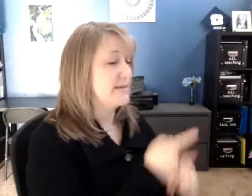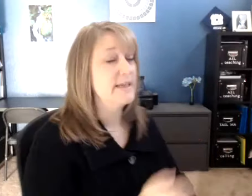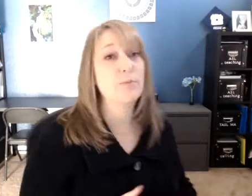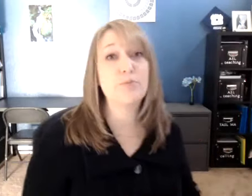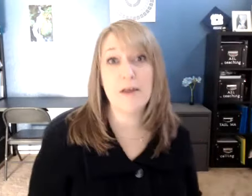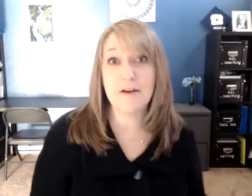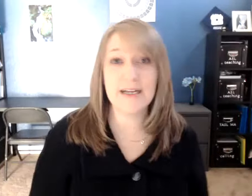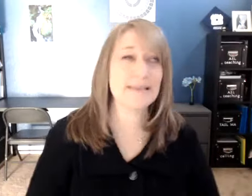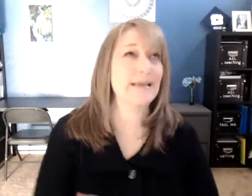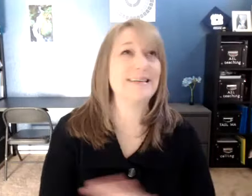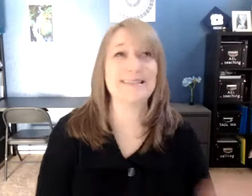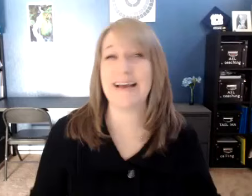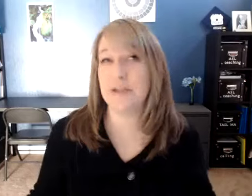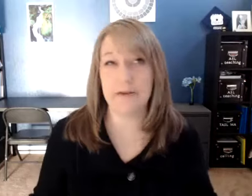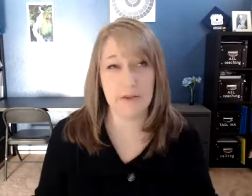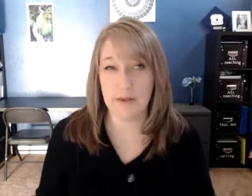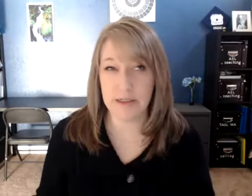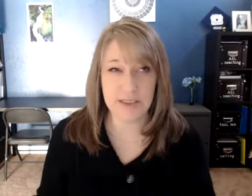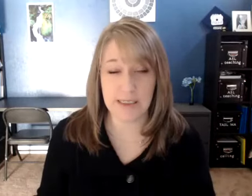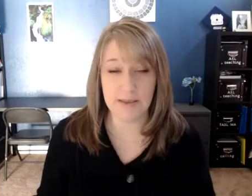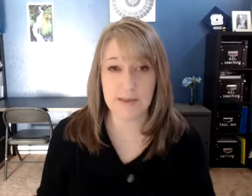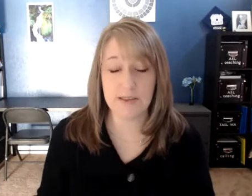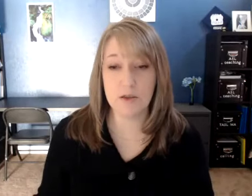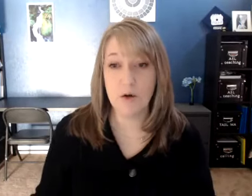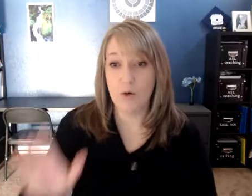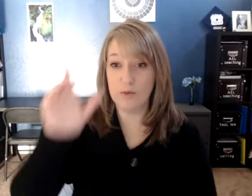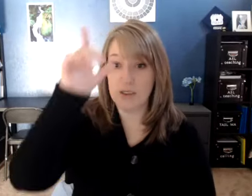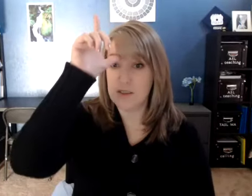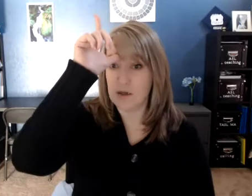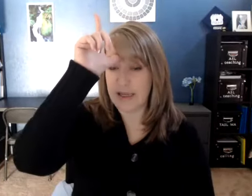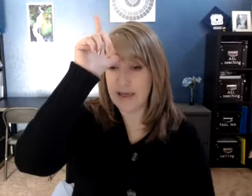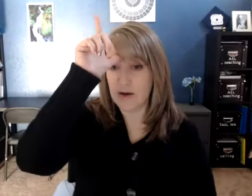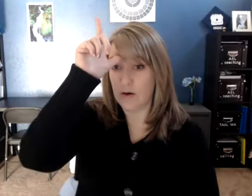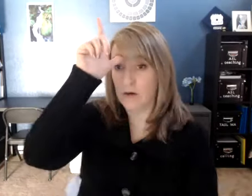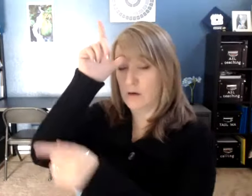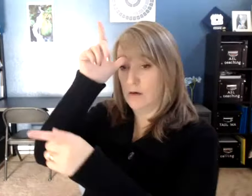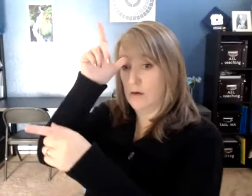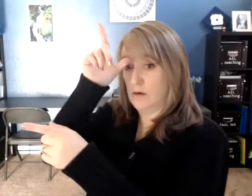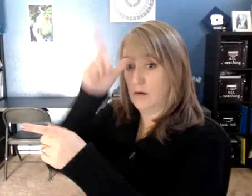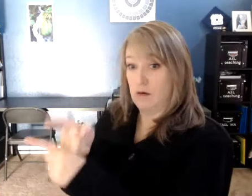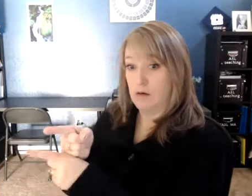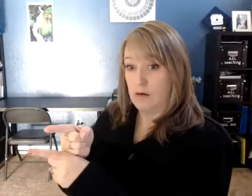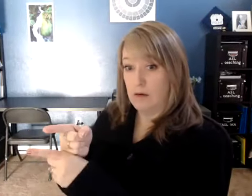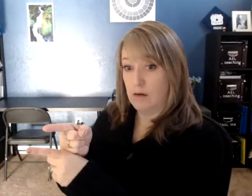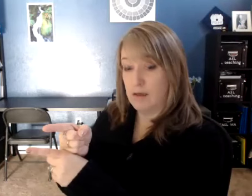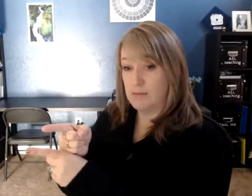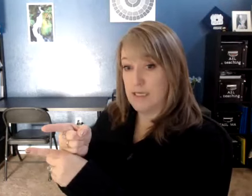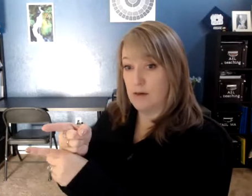Now, brother is exactly everything that I just said about sister, only you start here and come